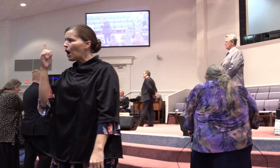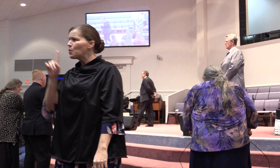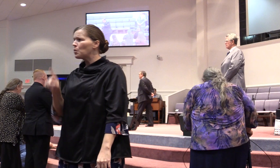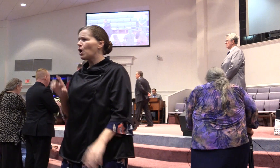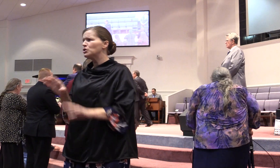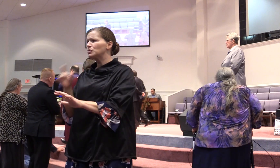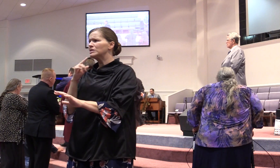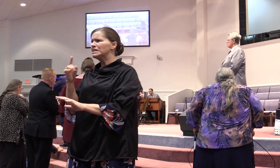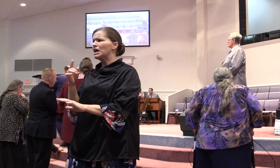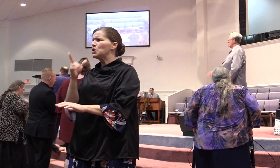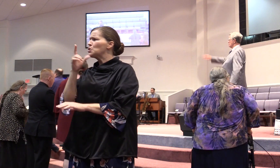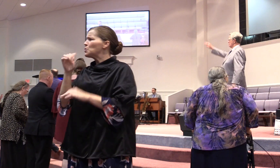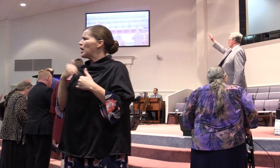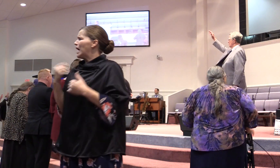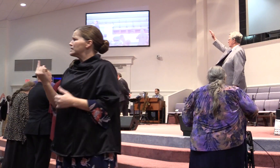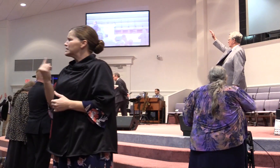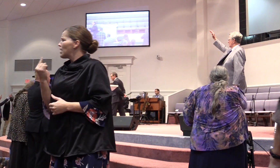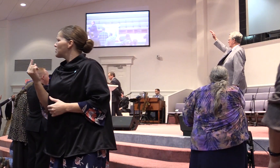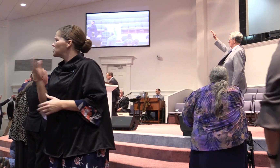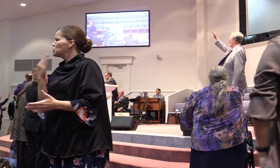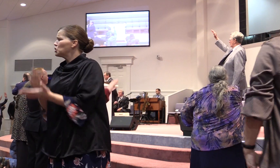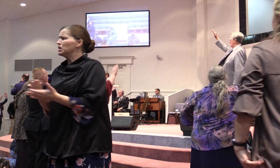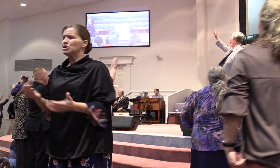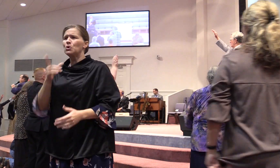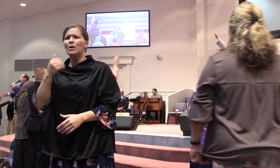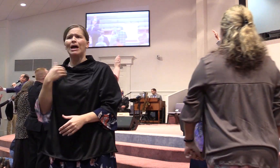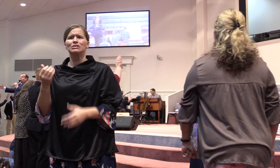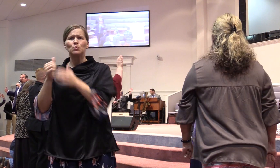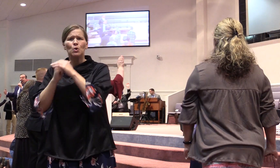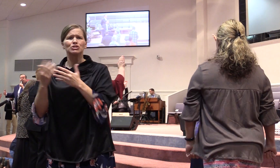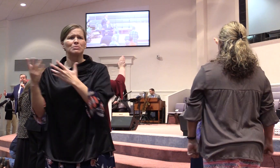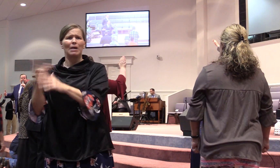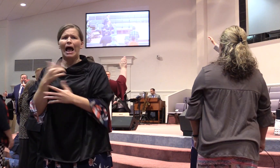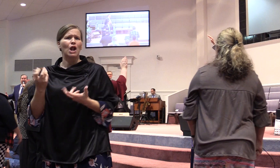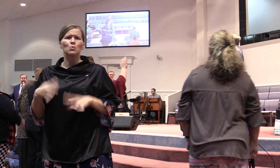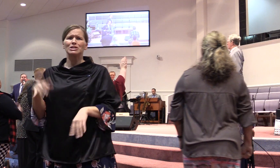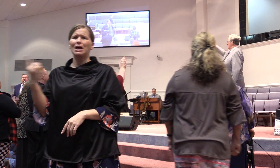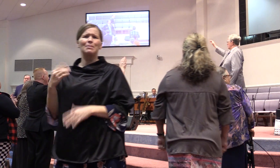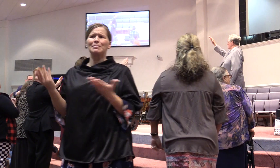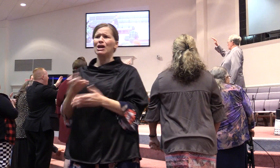to do is say, who's got some extra? Who's God been good to? Who's got a little worship and praise? I don't want you to come up